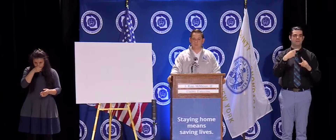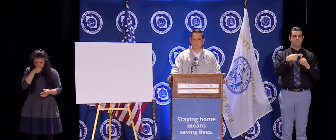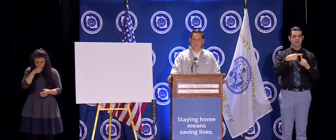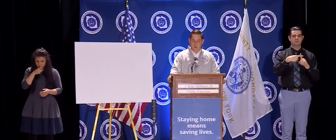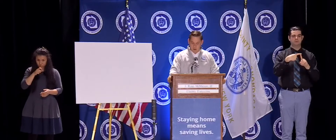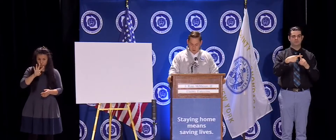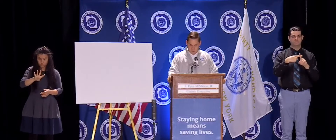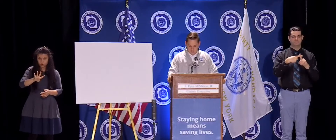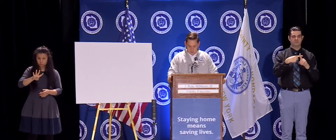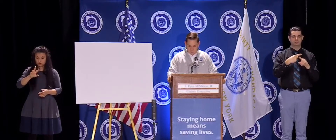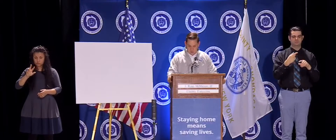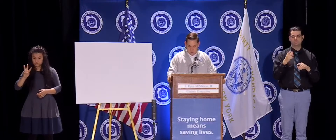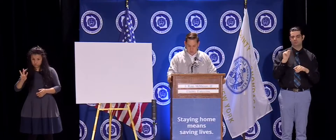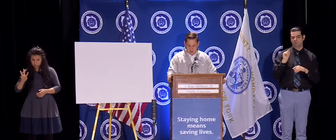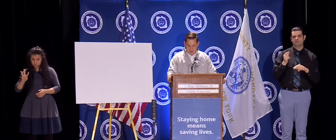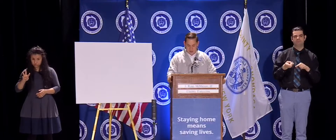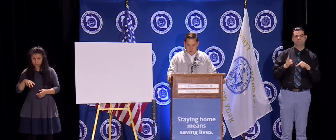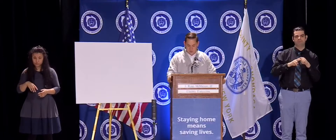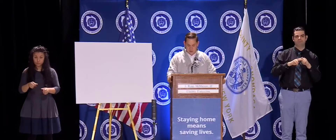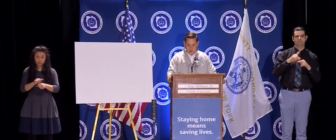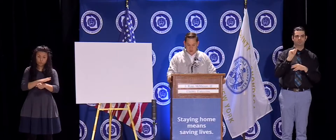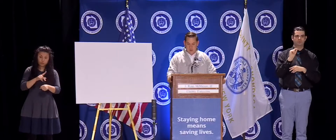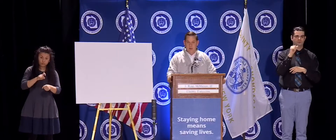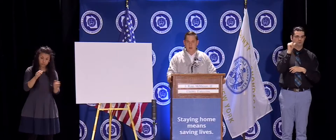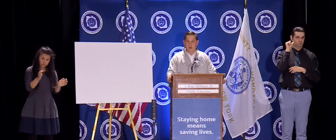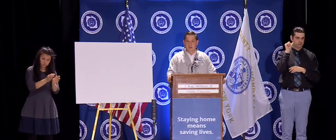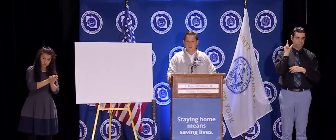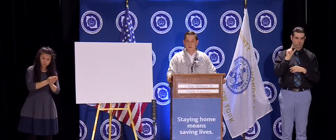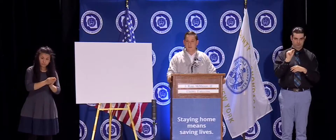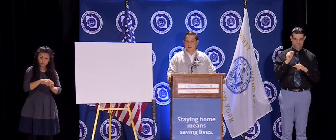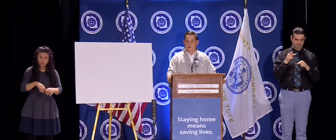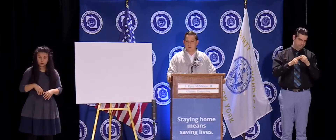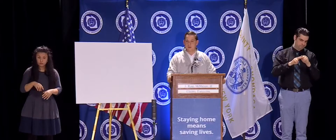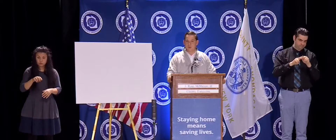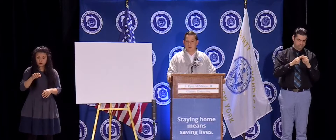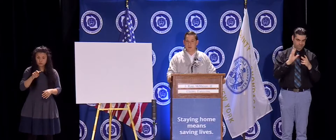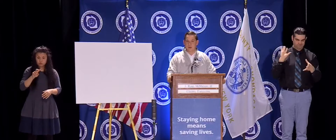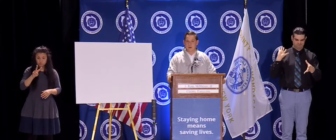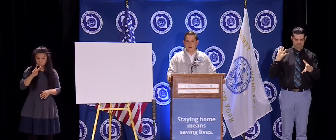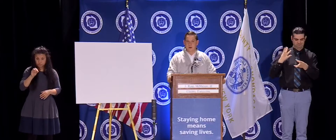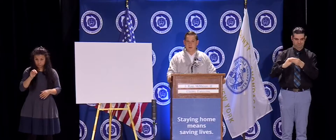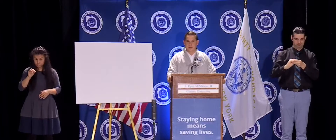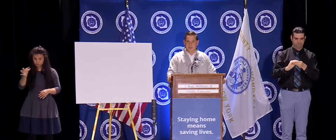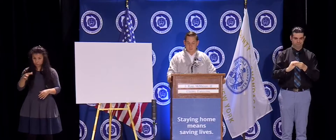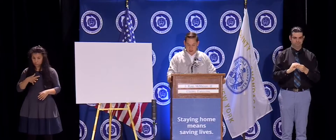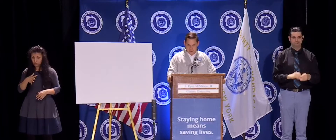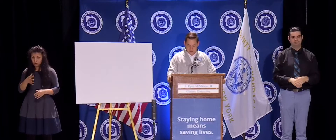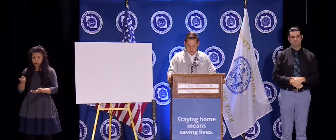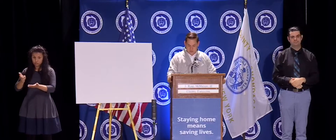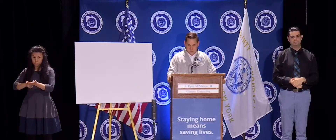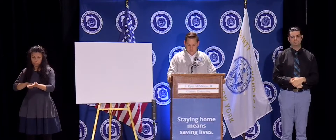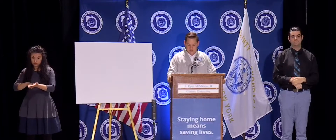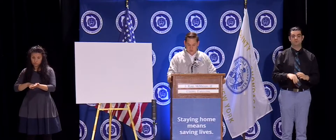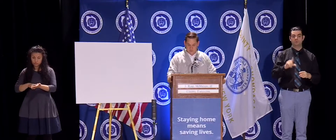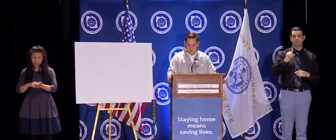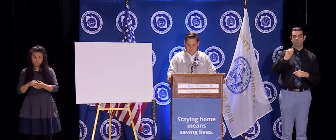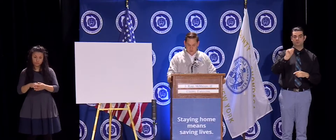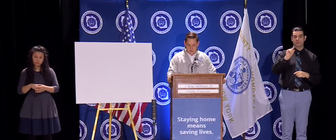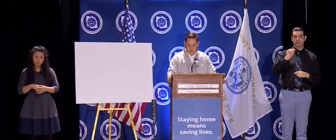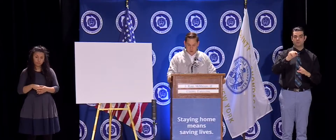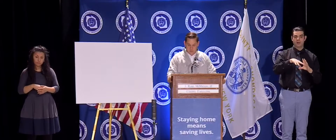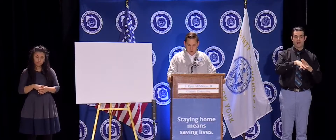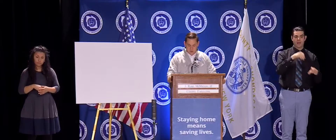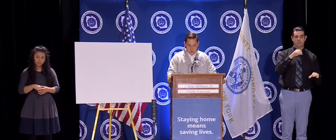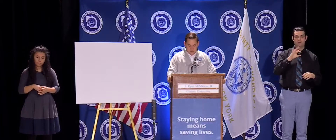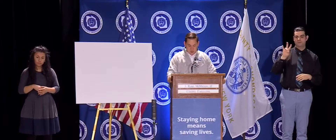yesterday. When you think about that, 20 cases, 720 tests back, those percentages are very,